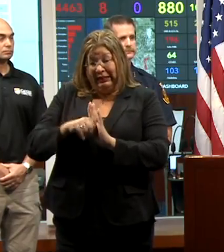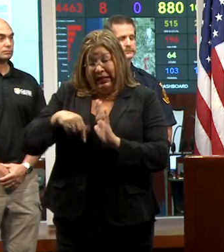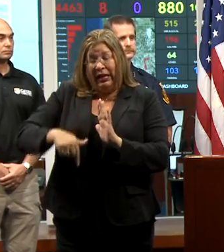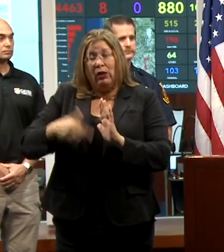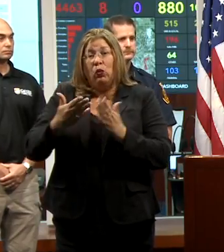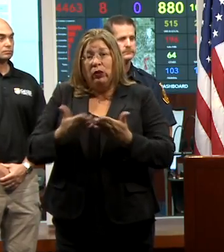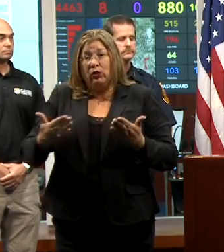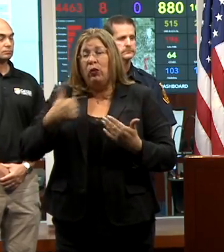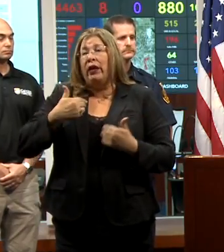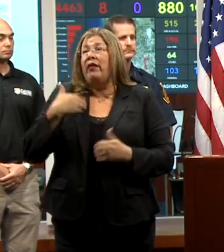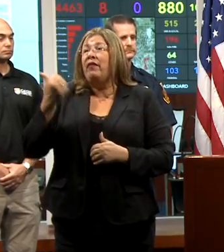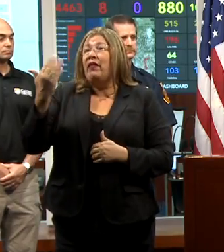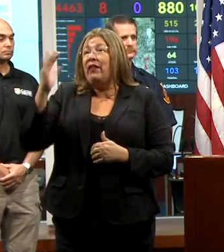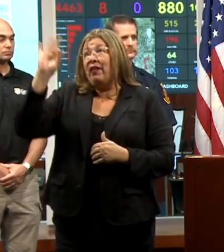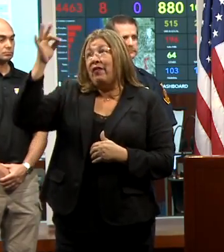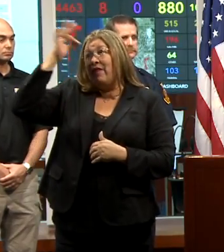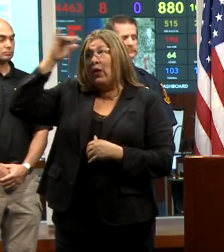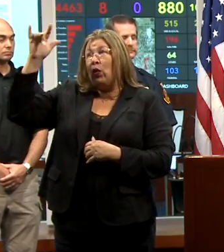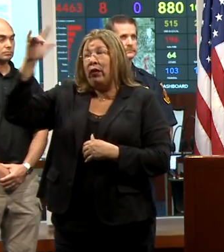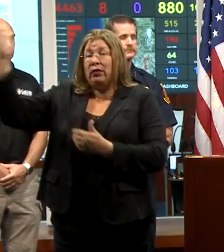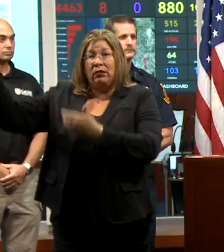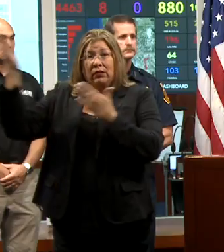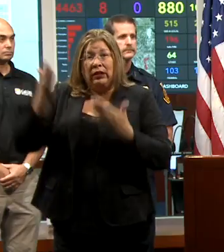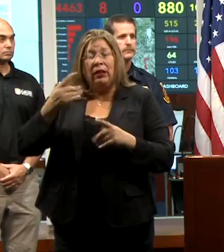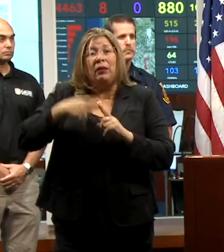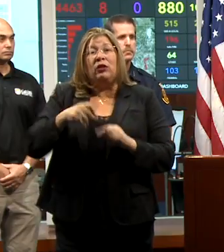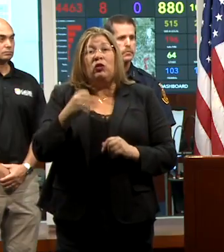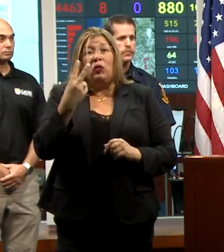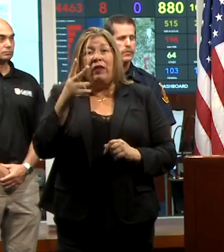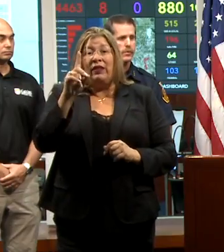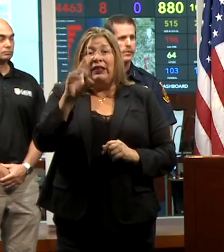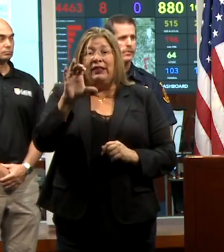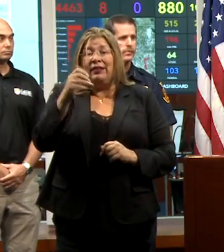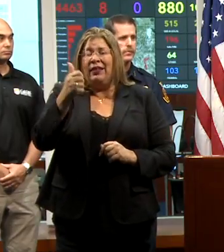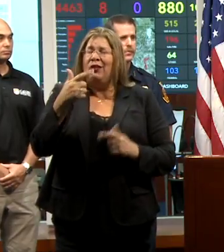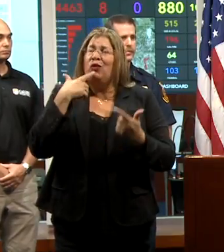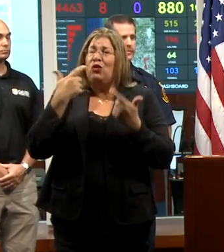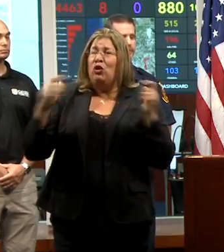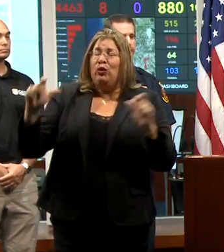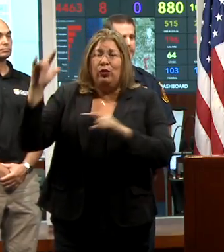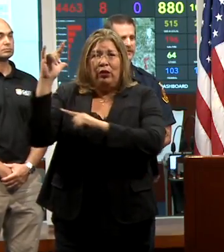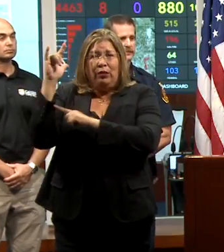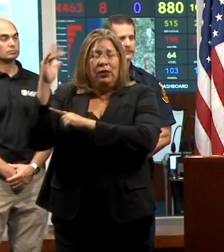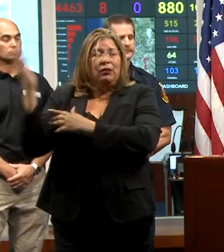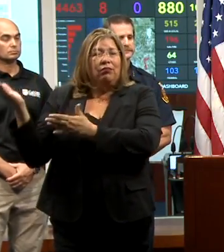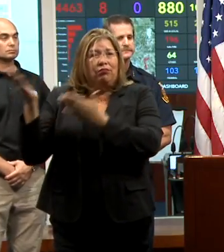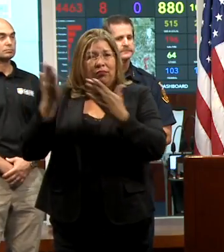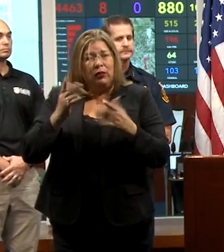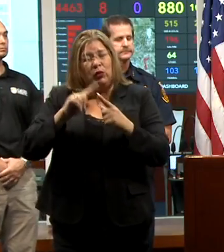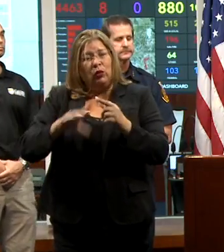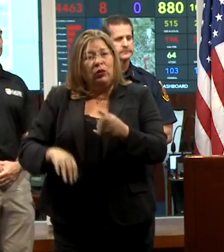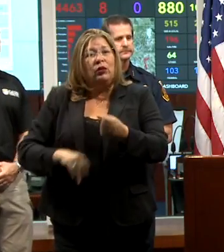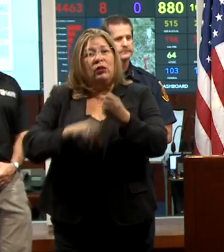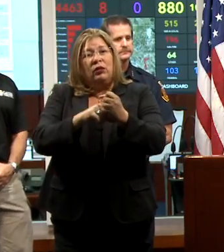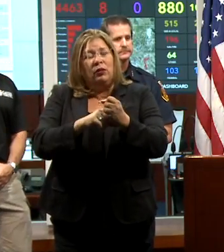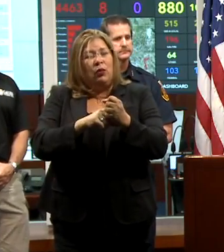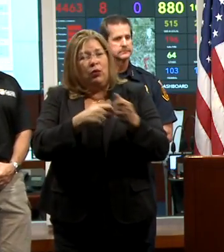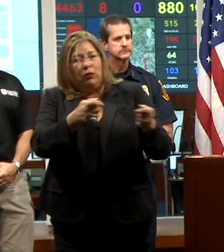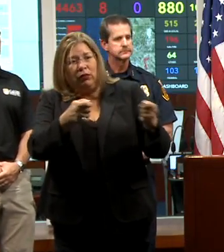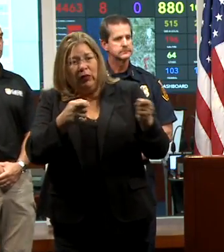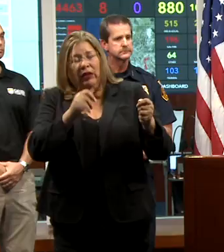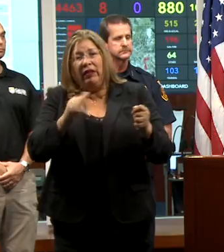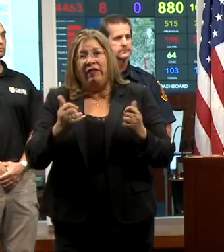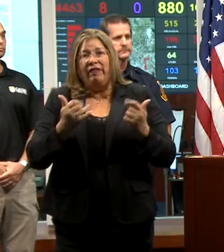federal large air tankers, as well as 2 DC-10 very large air tankers to support the ongoing fire